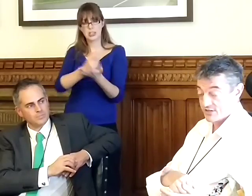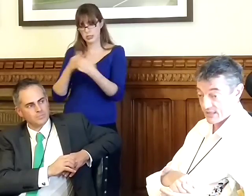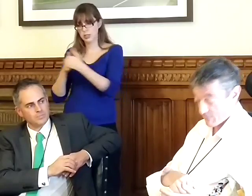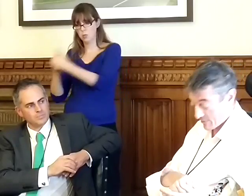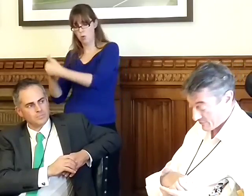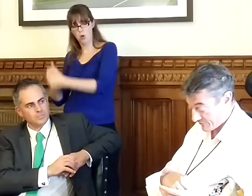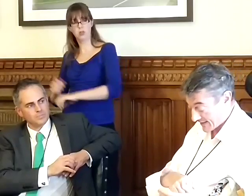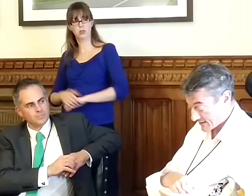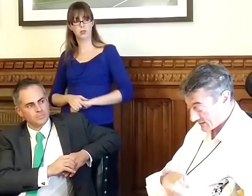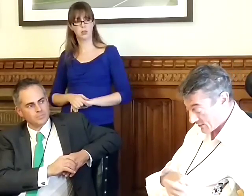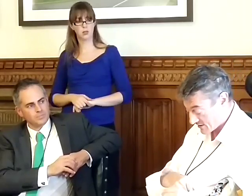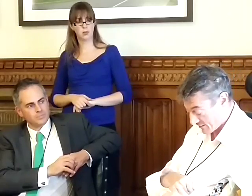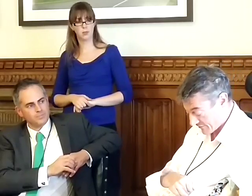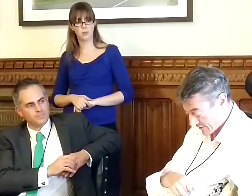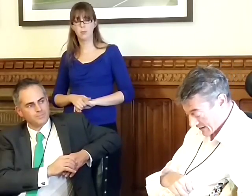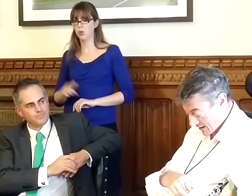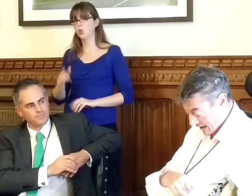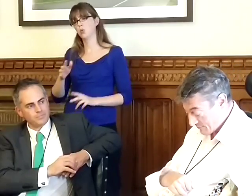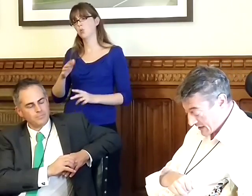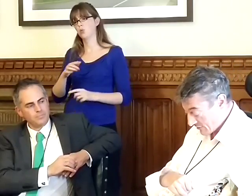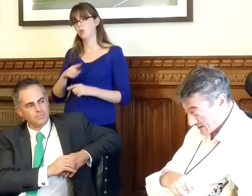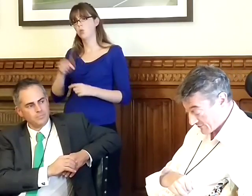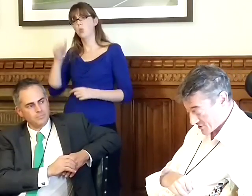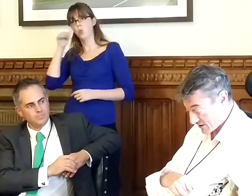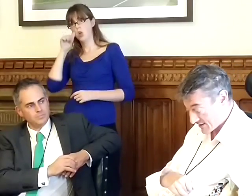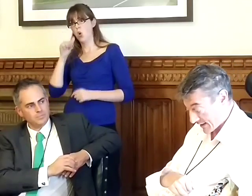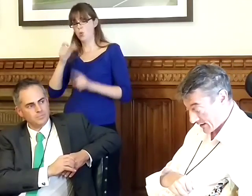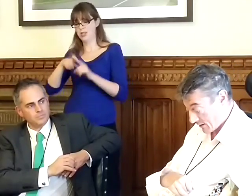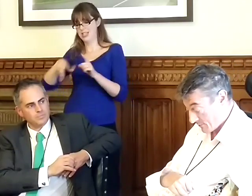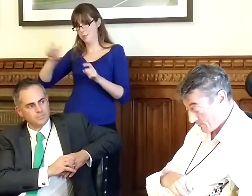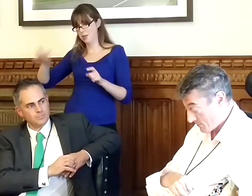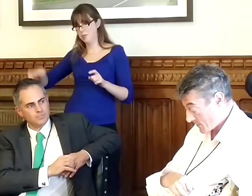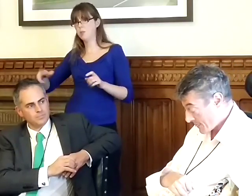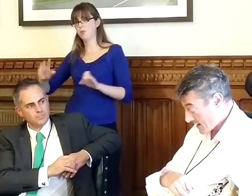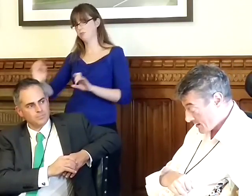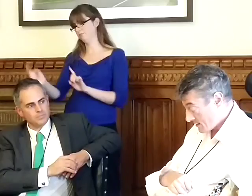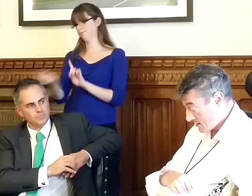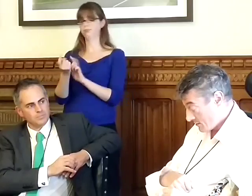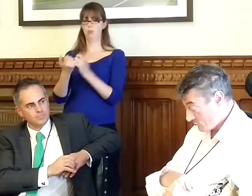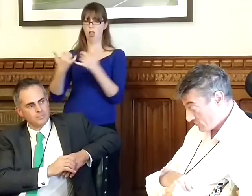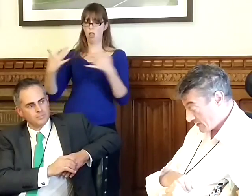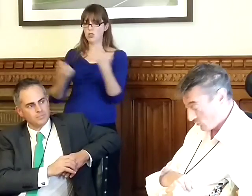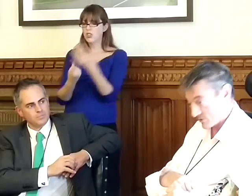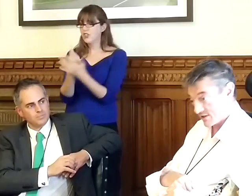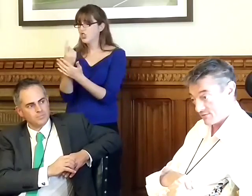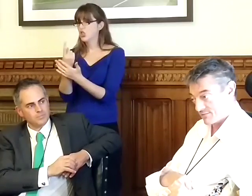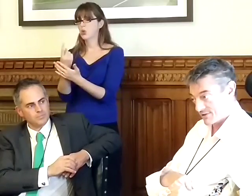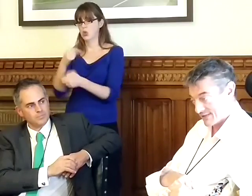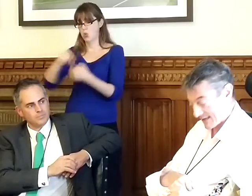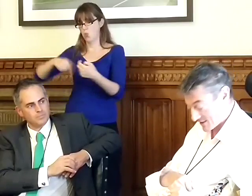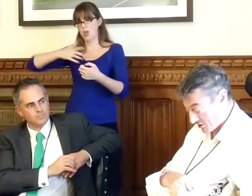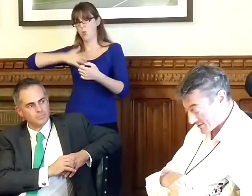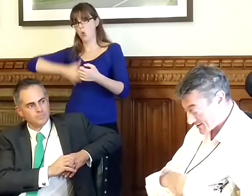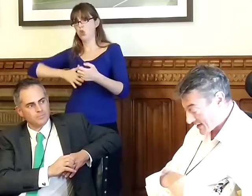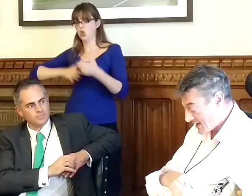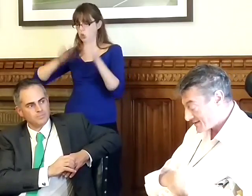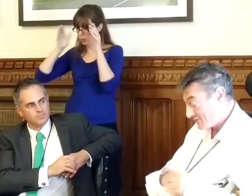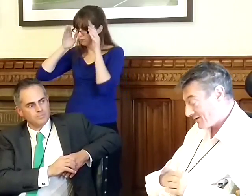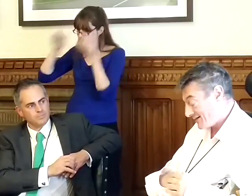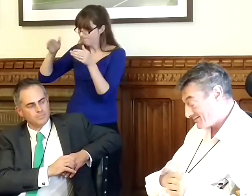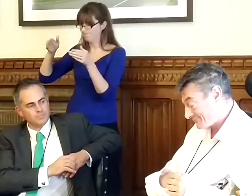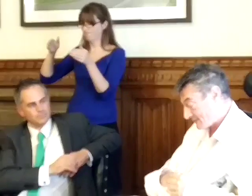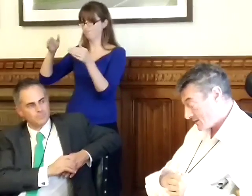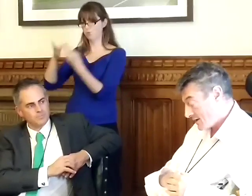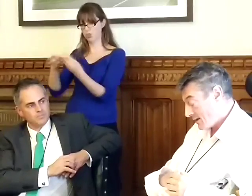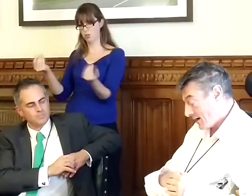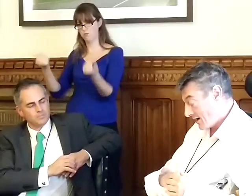as we know, disabled people face loads of a myriad of issues that we really want to face.